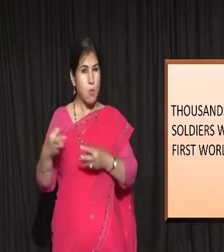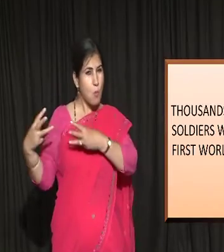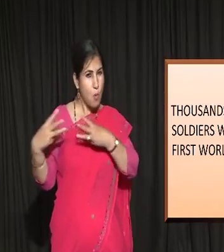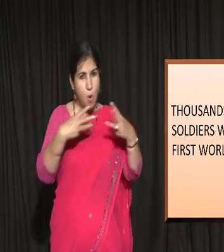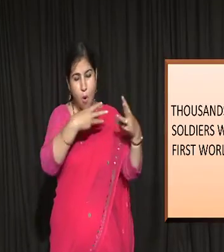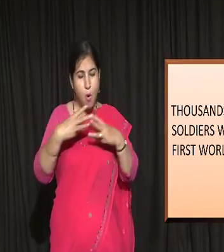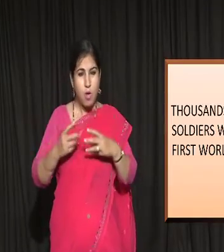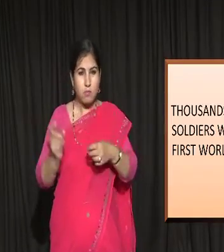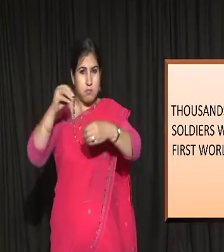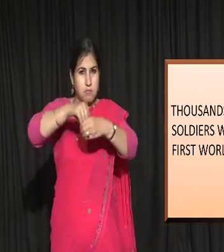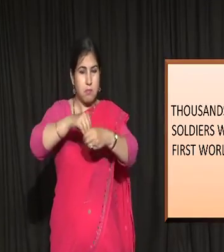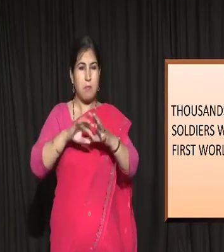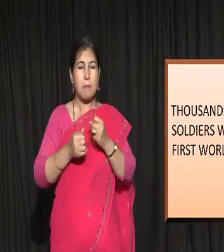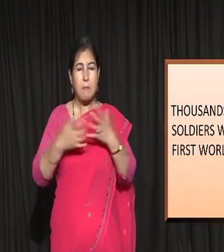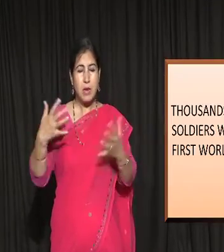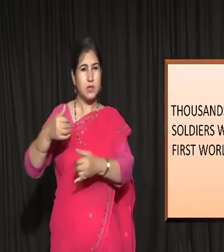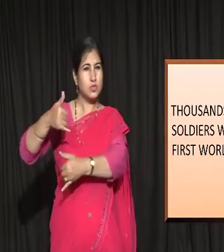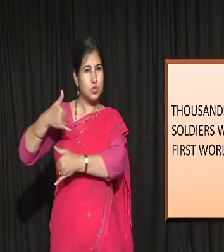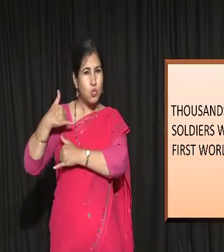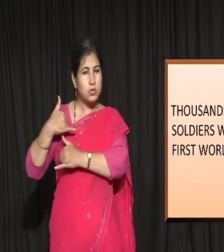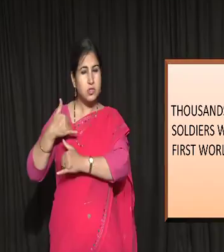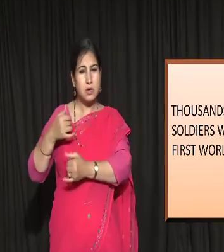Thousands of Russian soldiers were killed in this war.